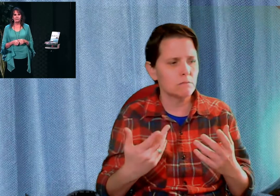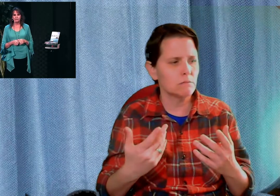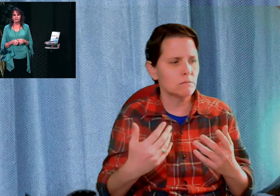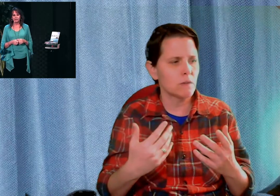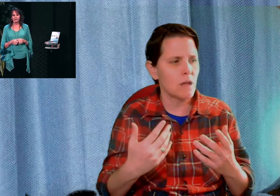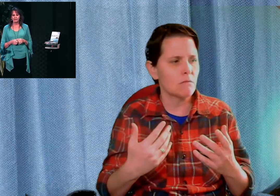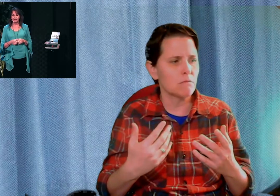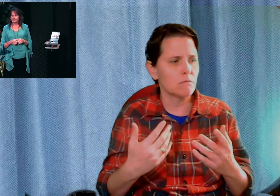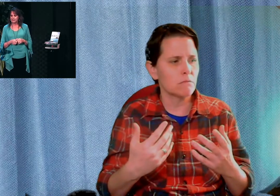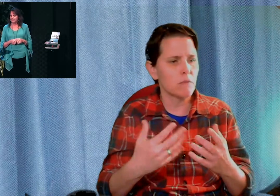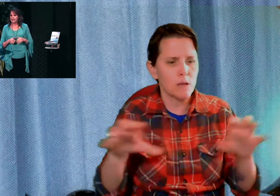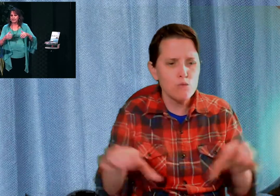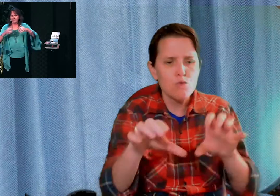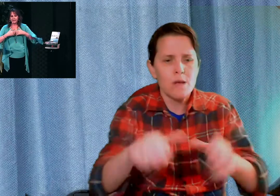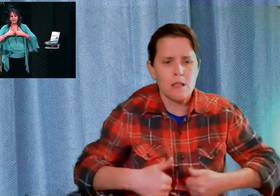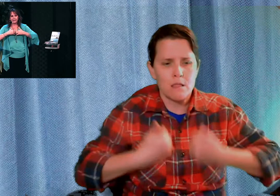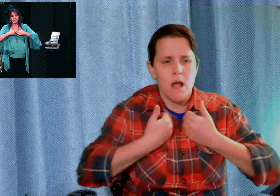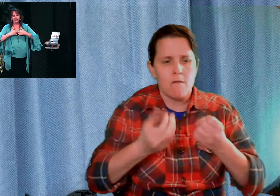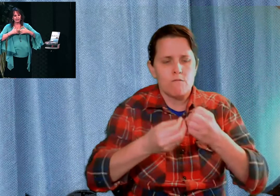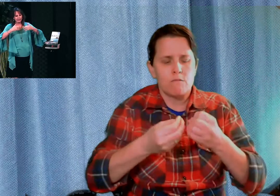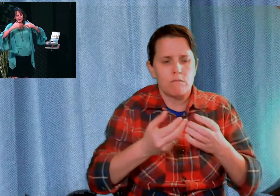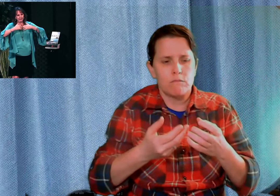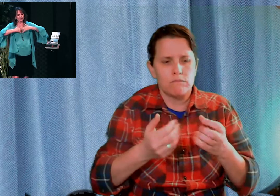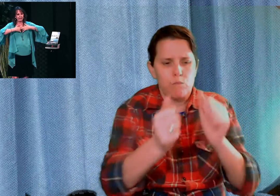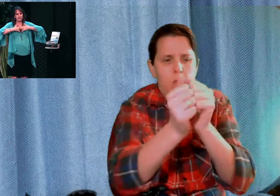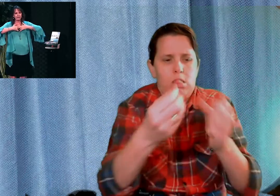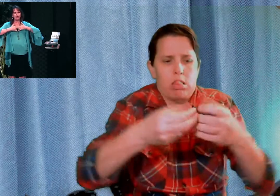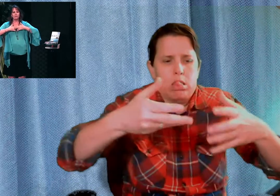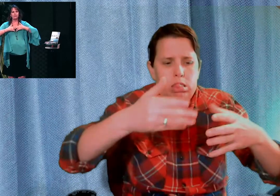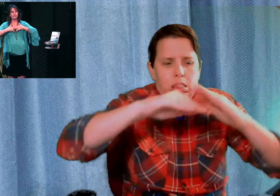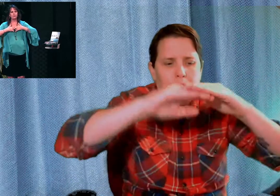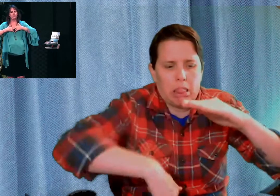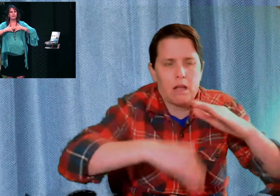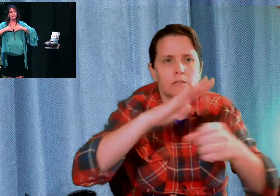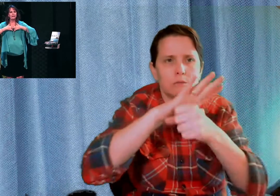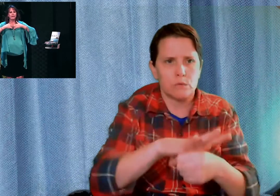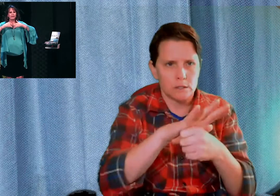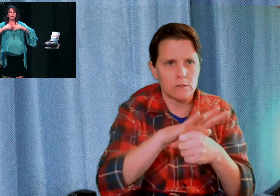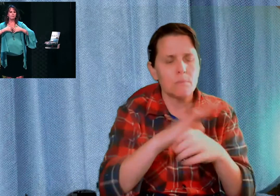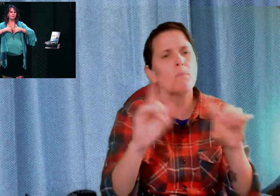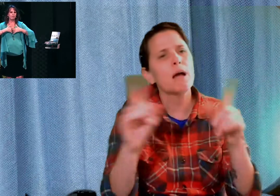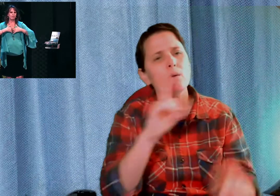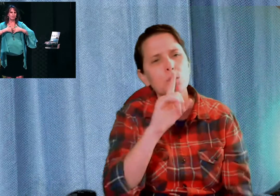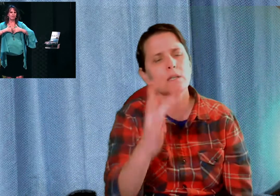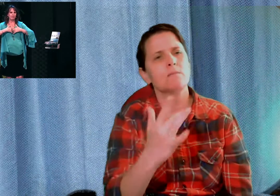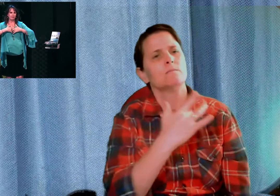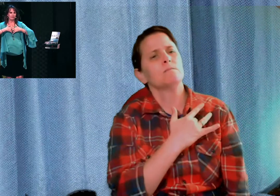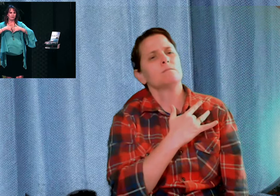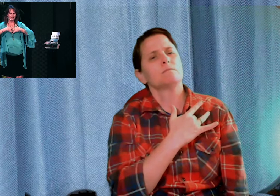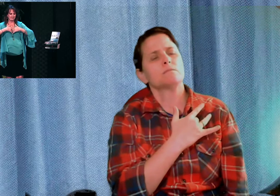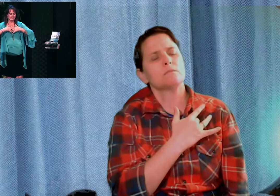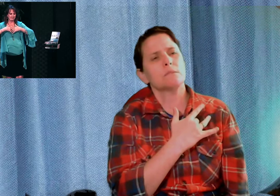we could say that. And it hit me, and it hit me home in such a way that it's been with me